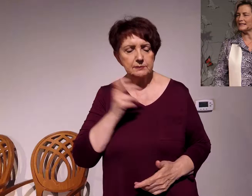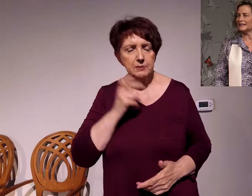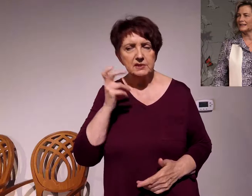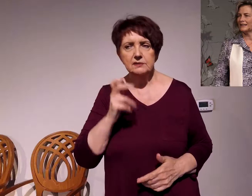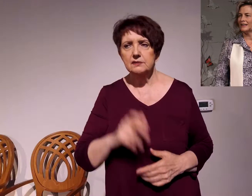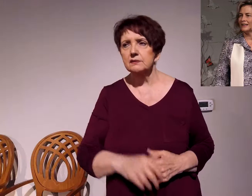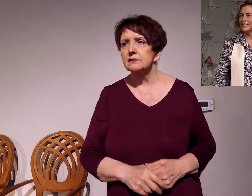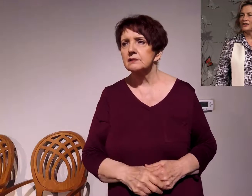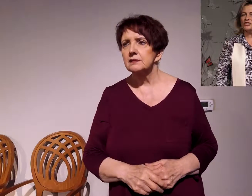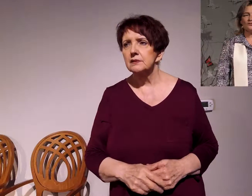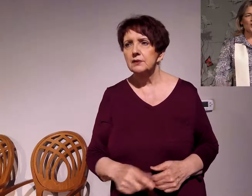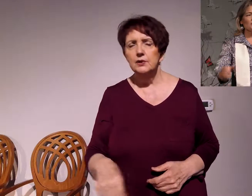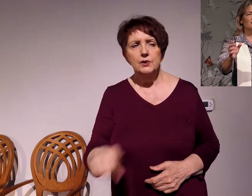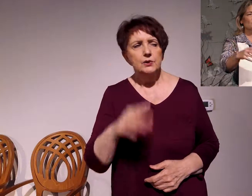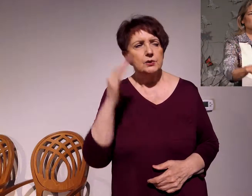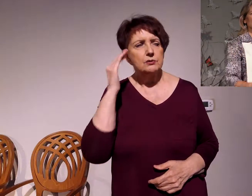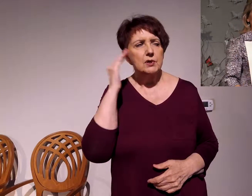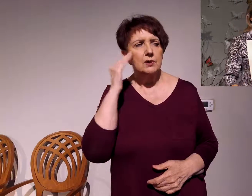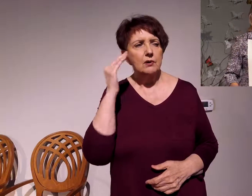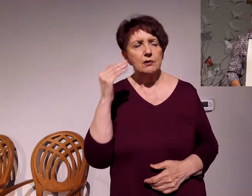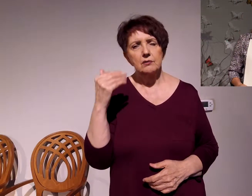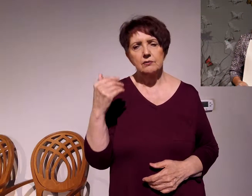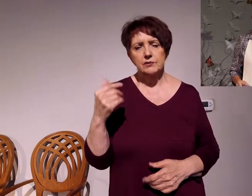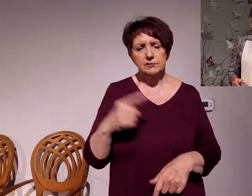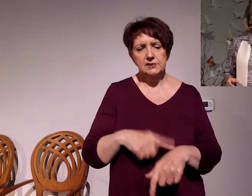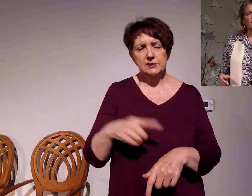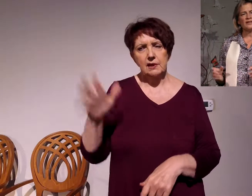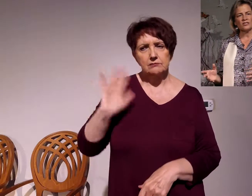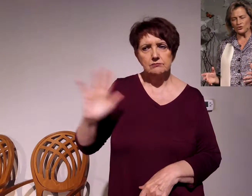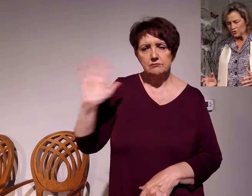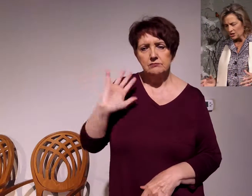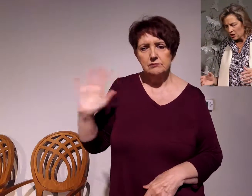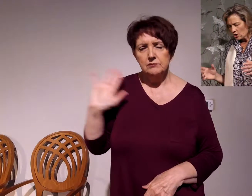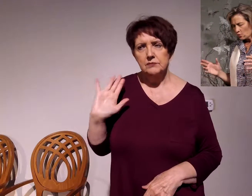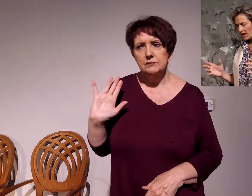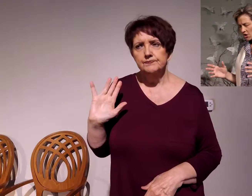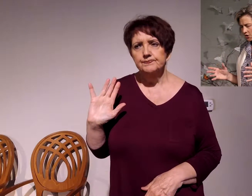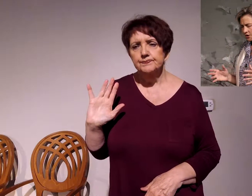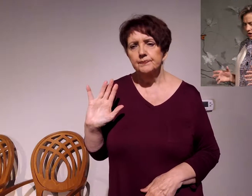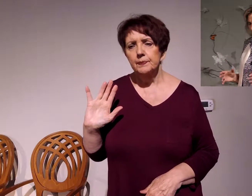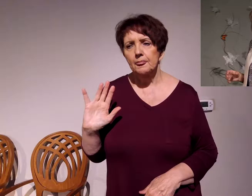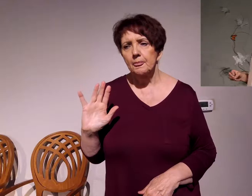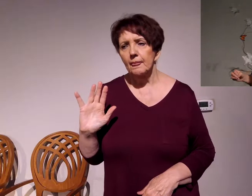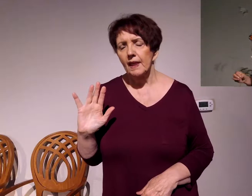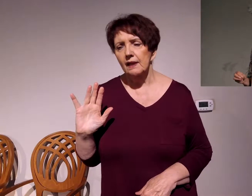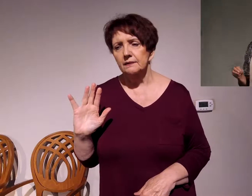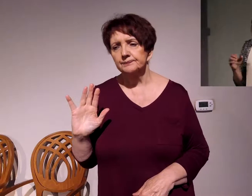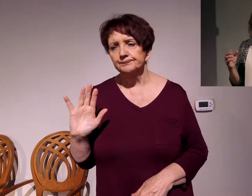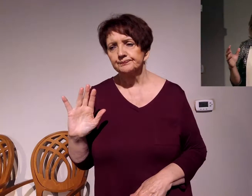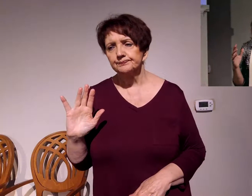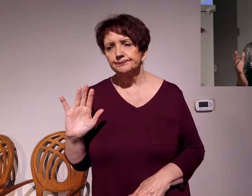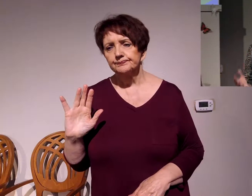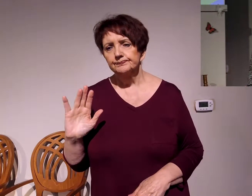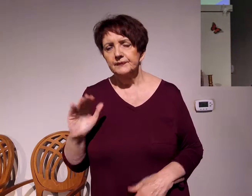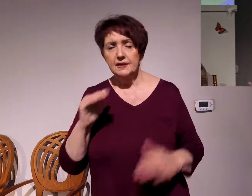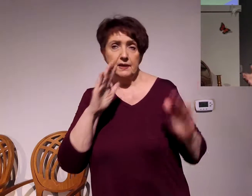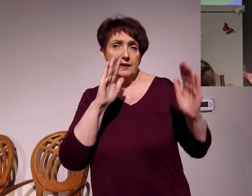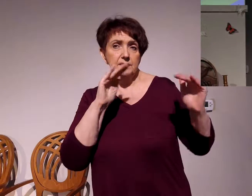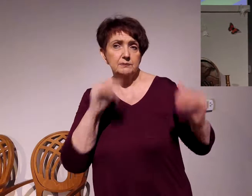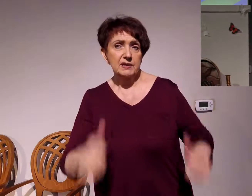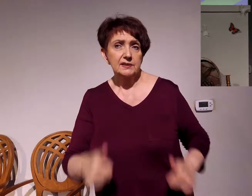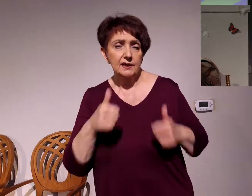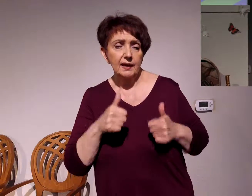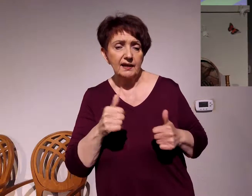to me. Do you know that there was a time, Do you know that there was a time in human history where the